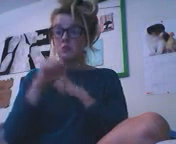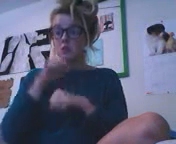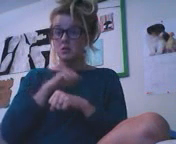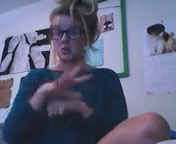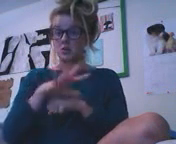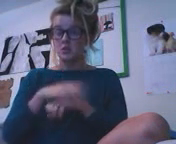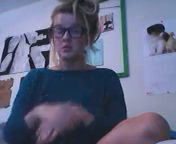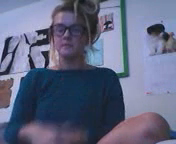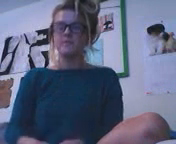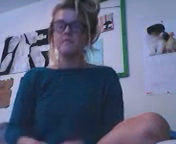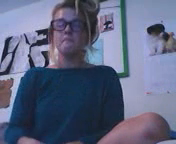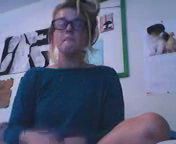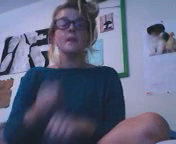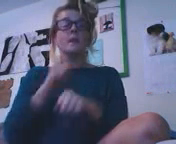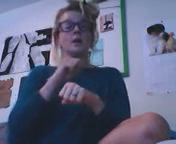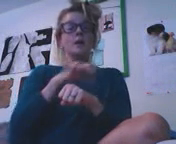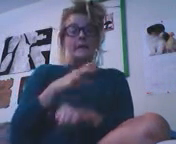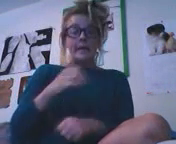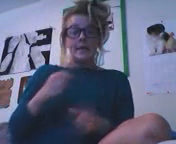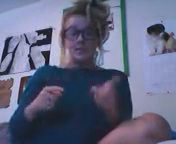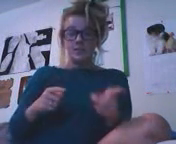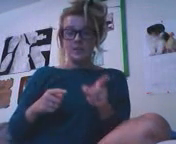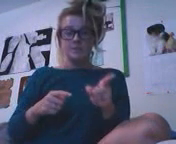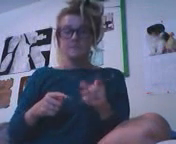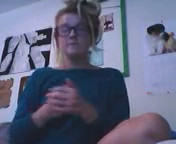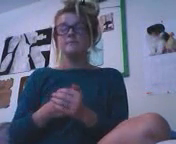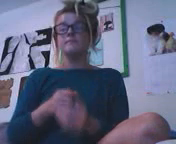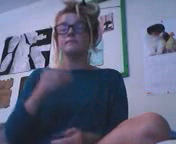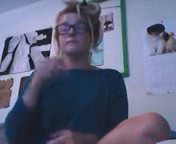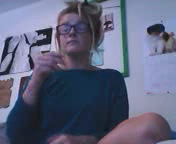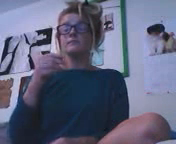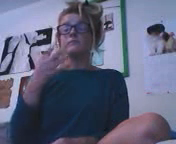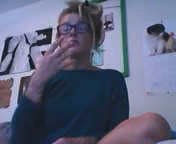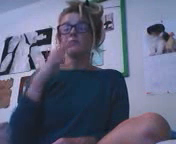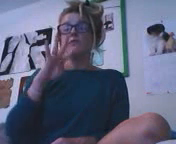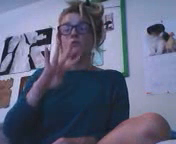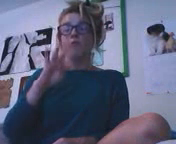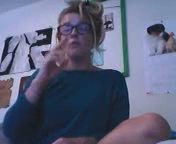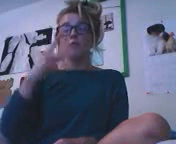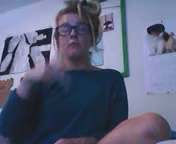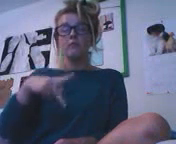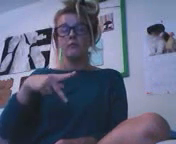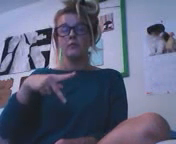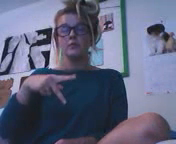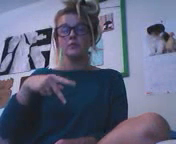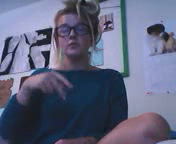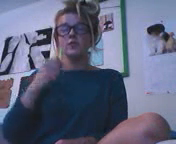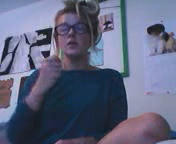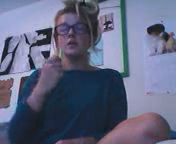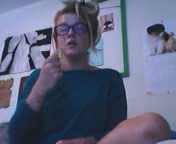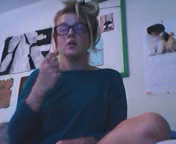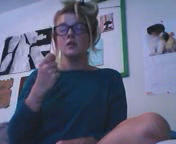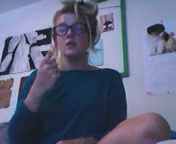On the reactant side, I have 4 phosphorus atoms, 11 oxygen atoms, 10 from the